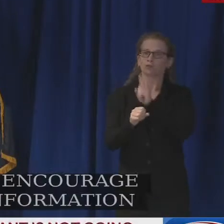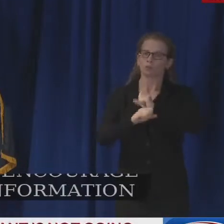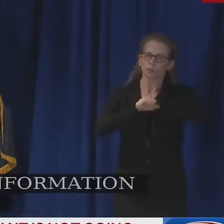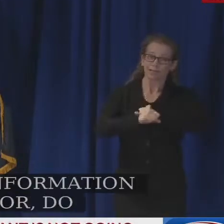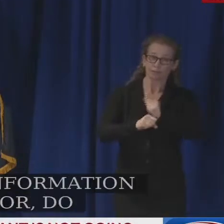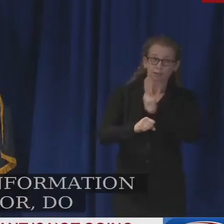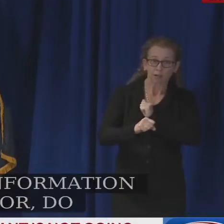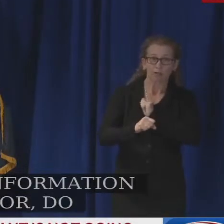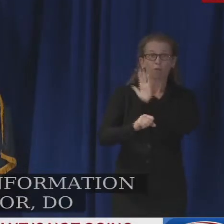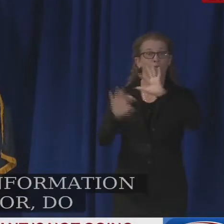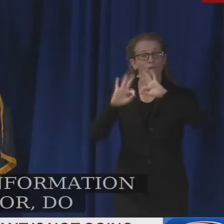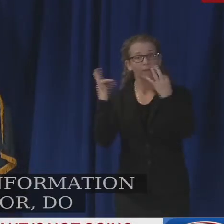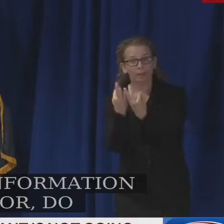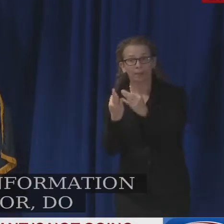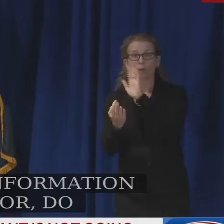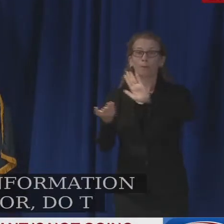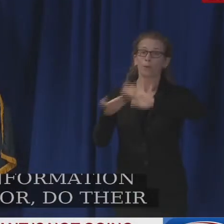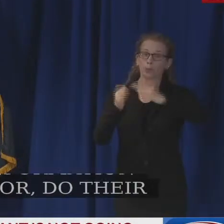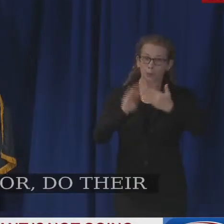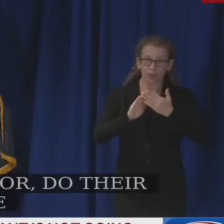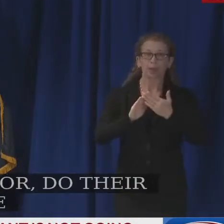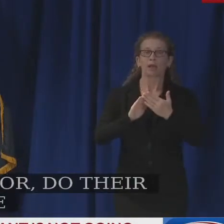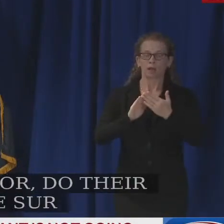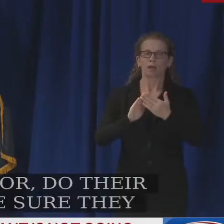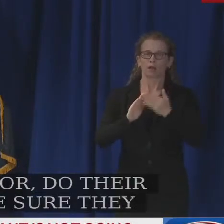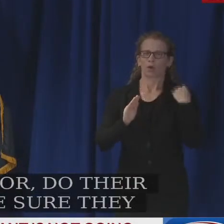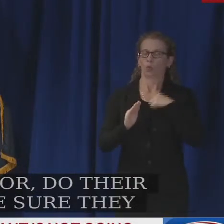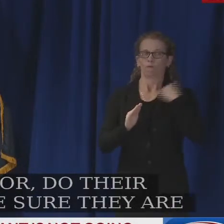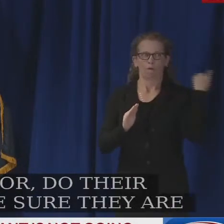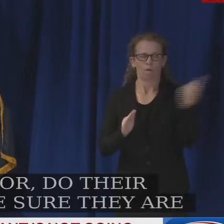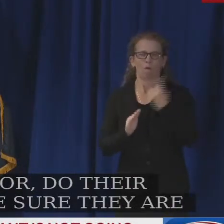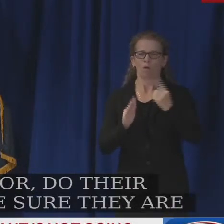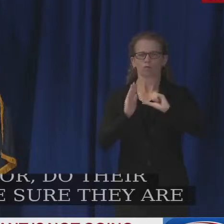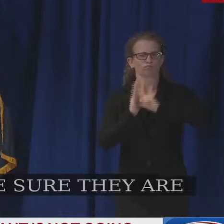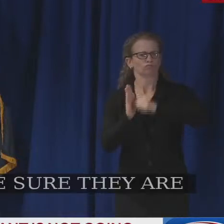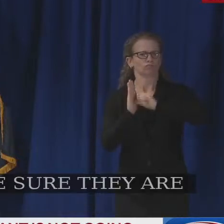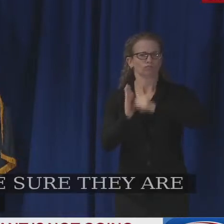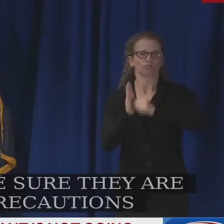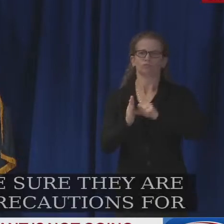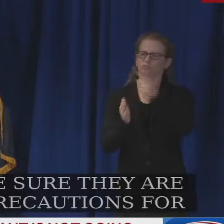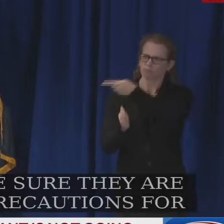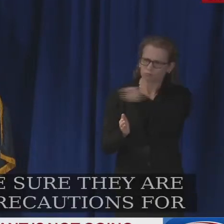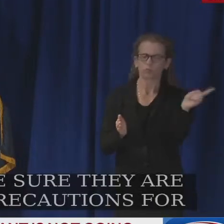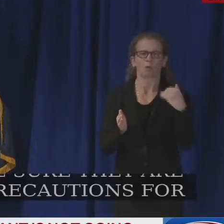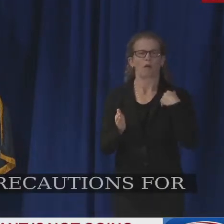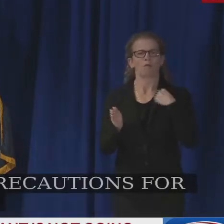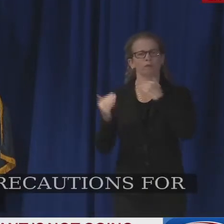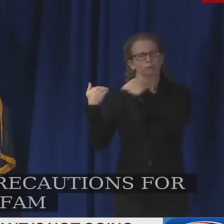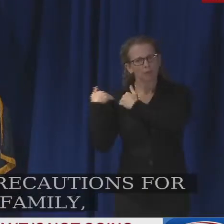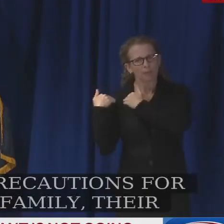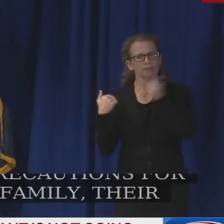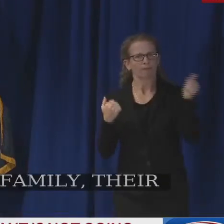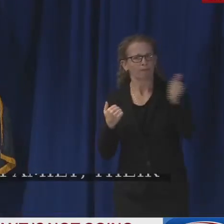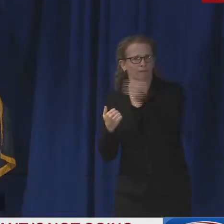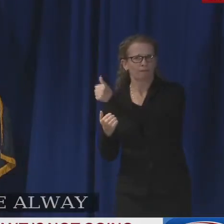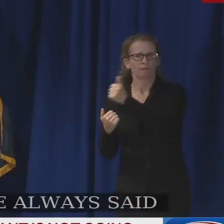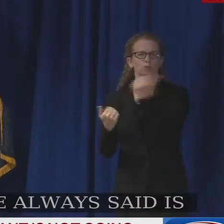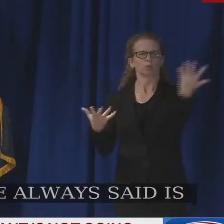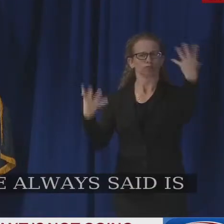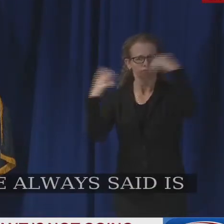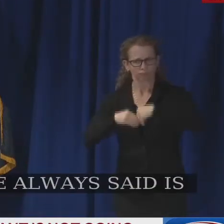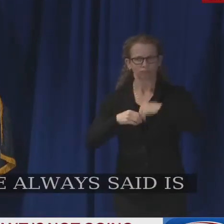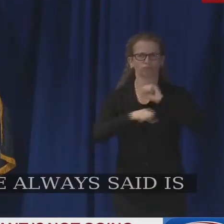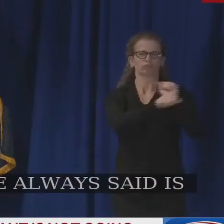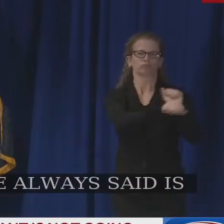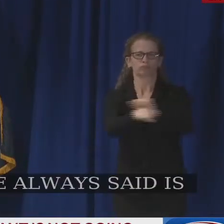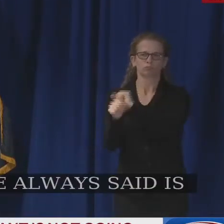themselves, for their family, their community. Something that we've always said is that just everyone really has that individual responsibility to be part of the collective solution to